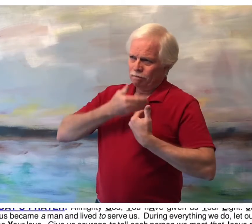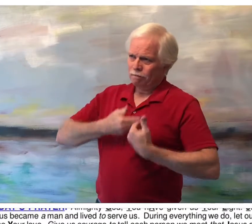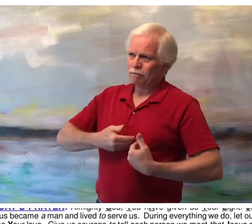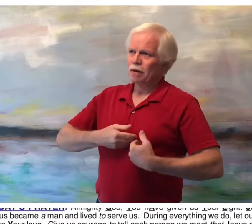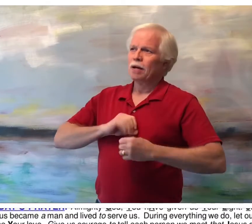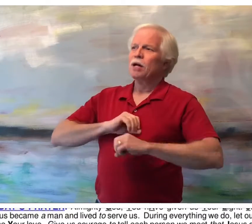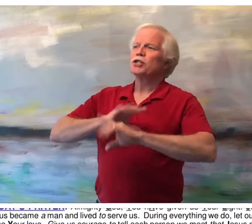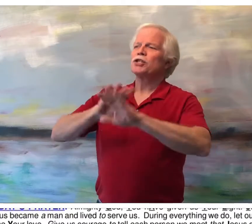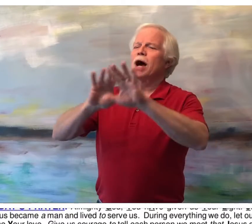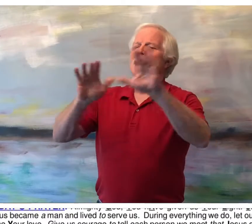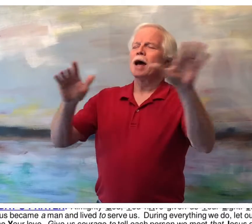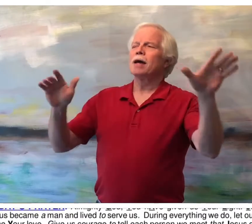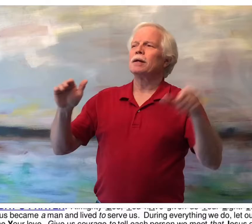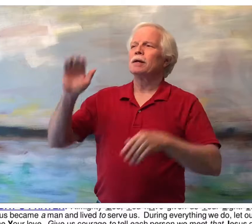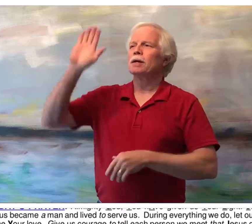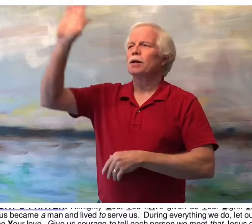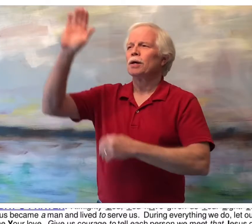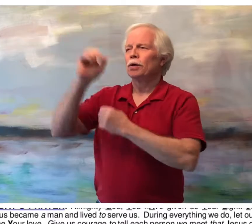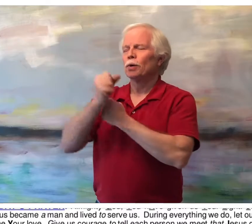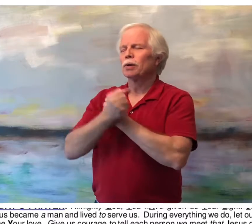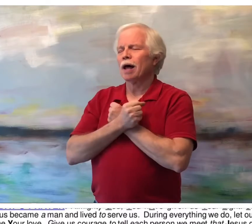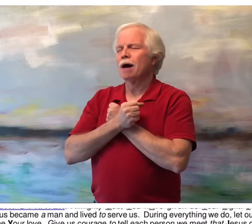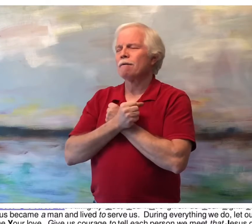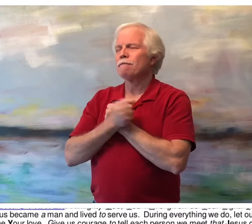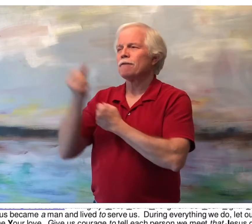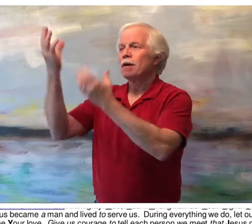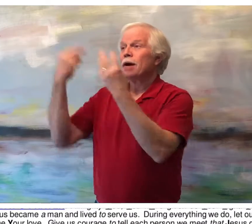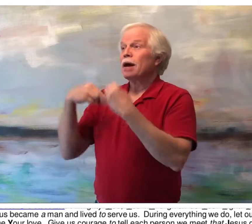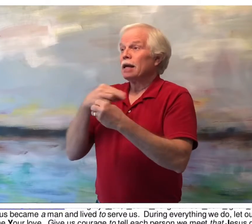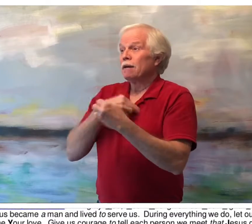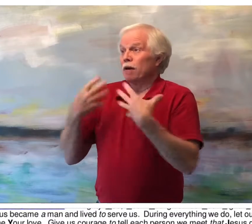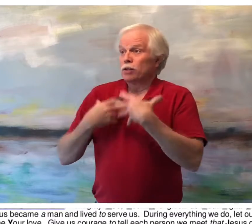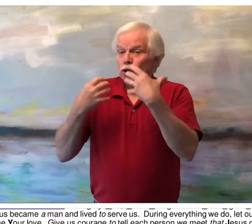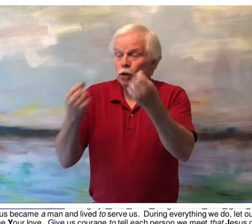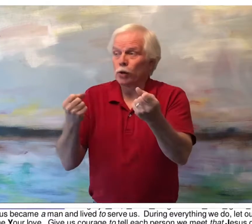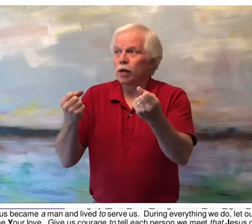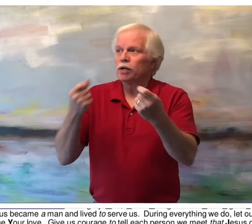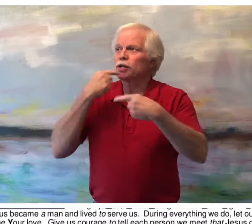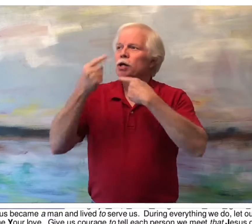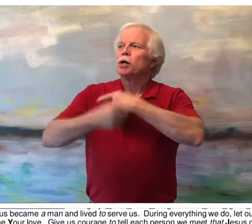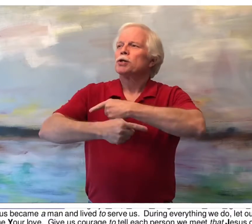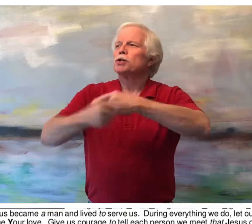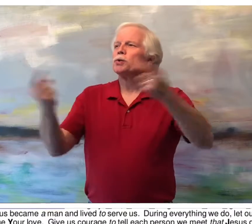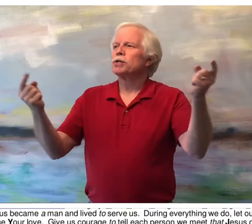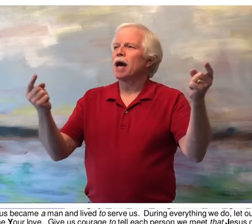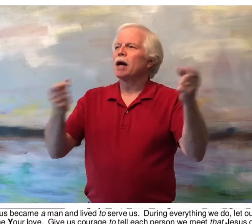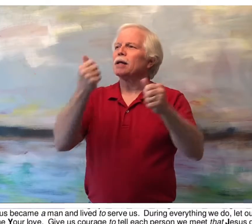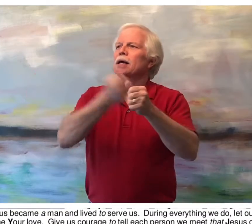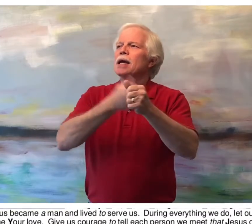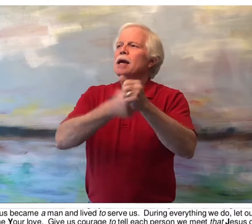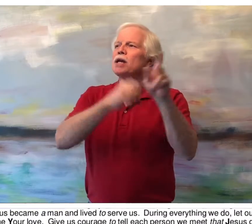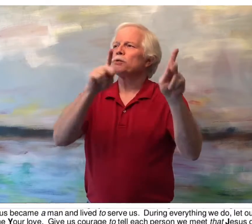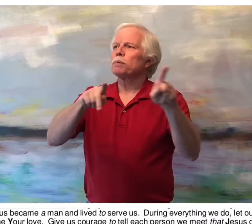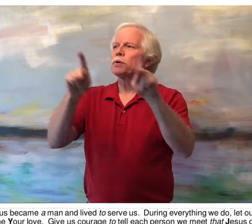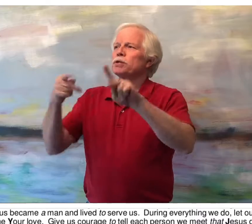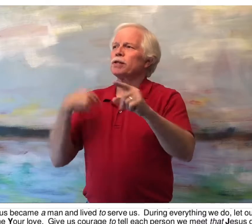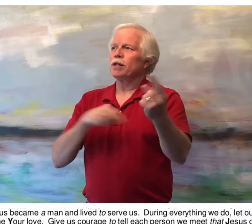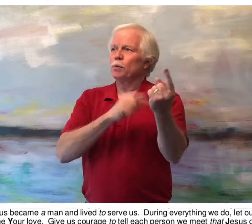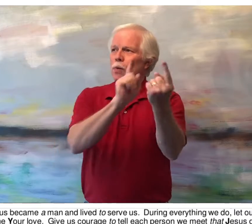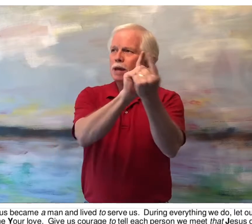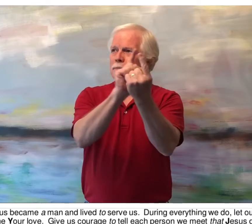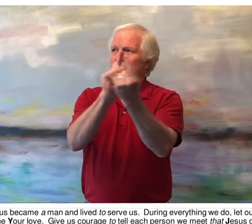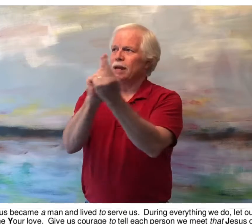shine your love. Give us courage to tell each